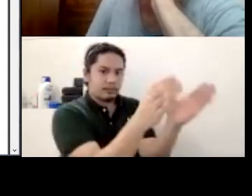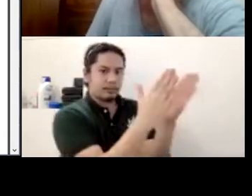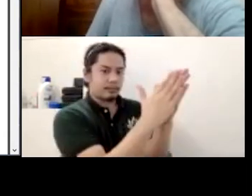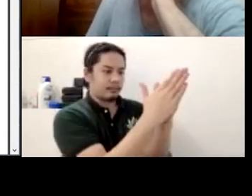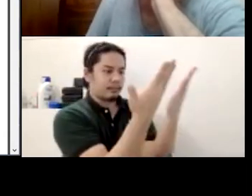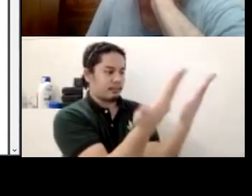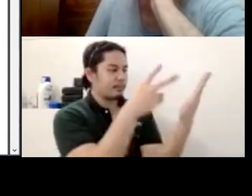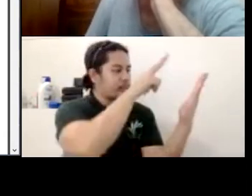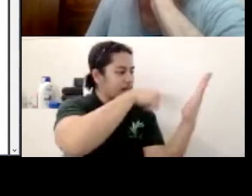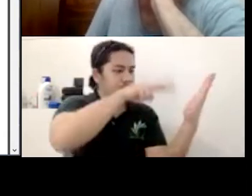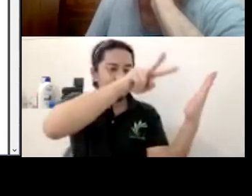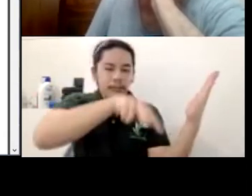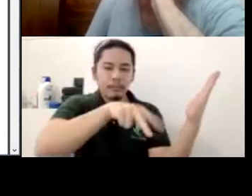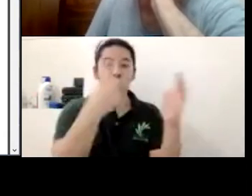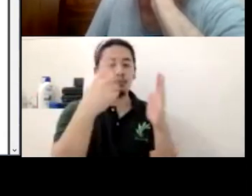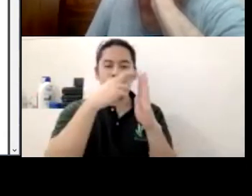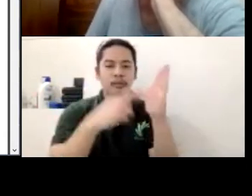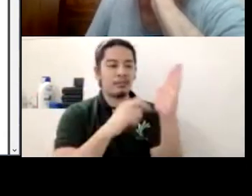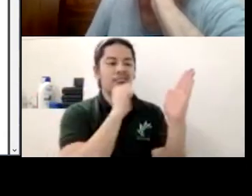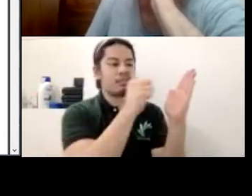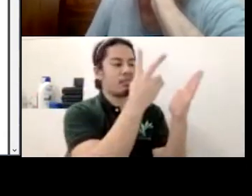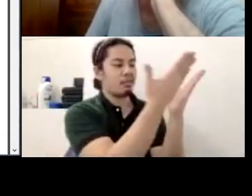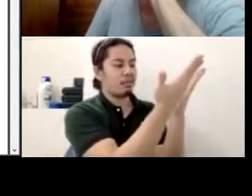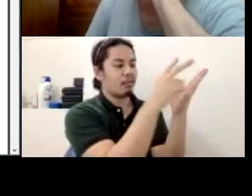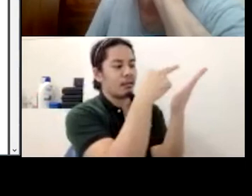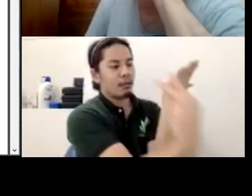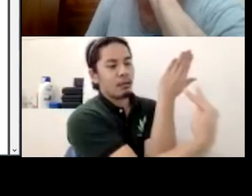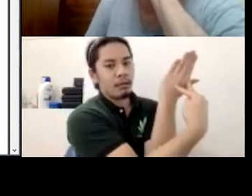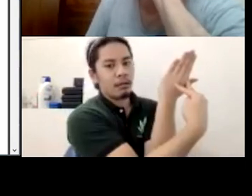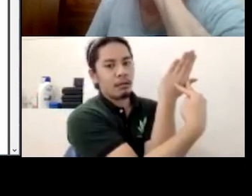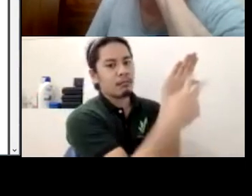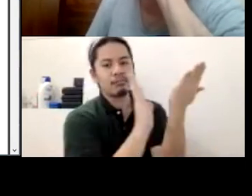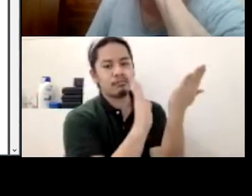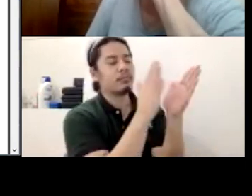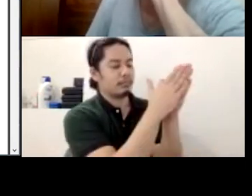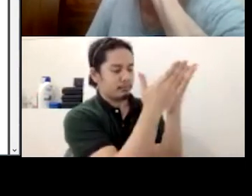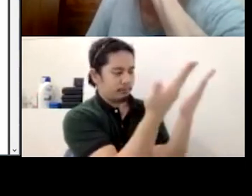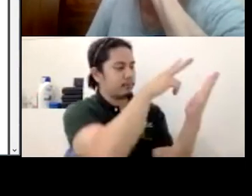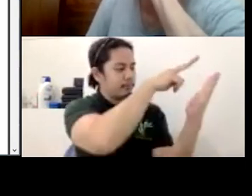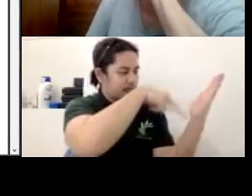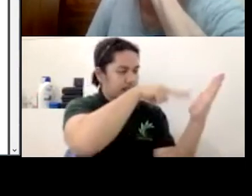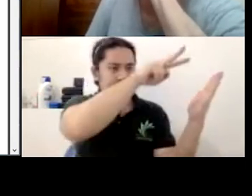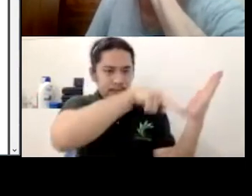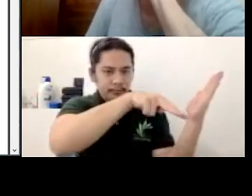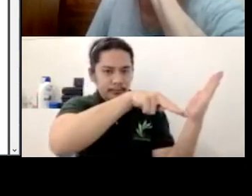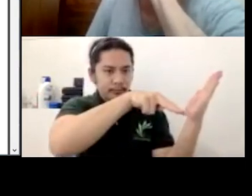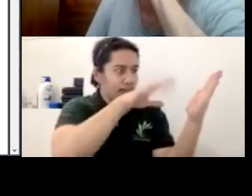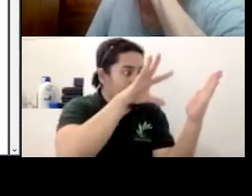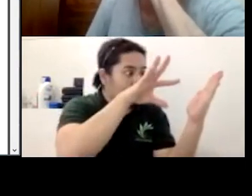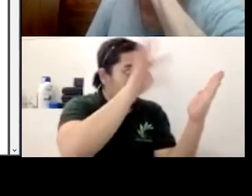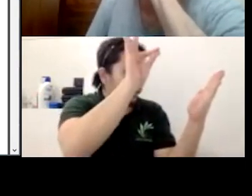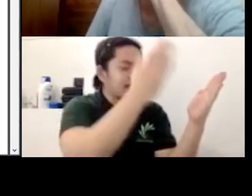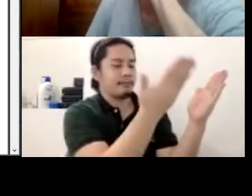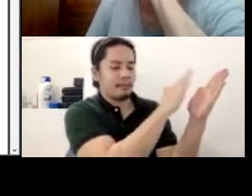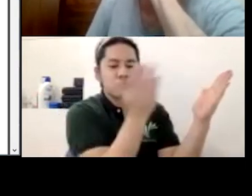it just could be organized in a way where we can read things in like a column. So maybe, and it's